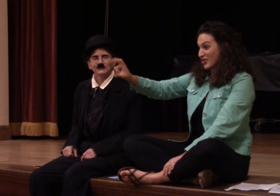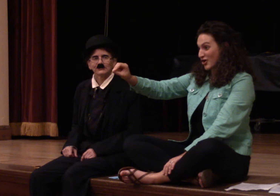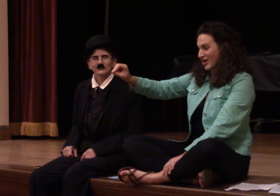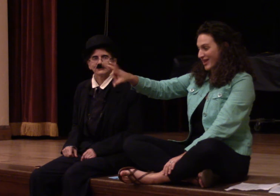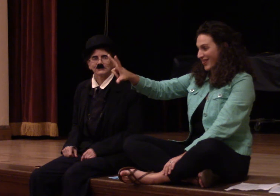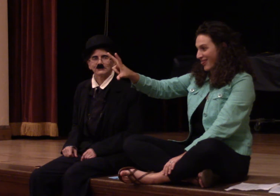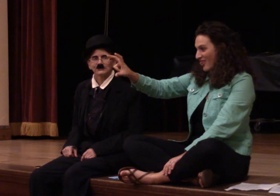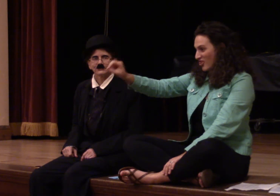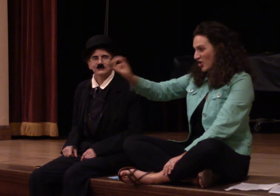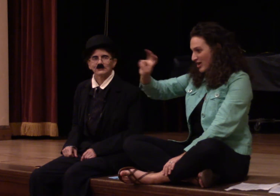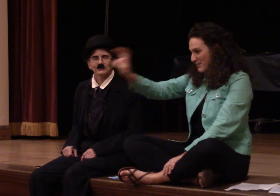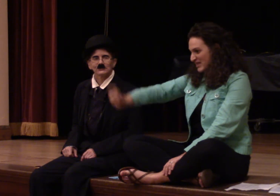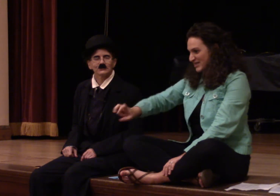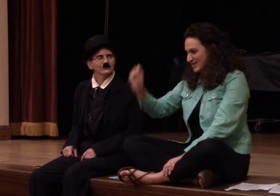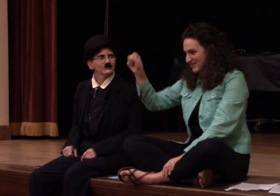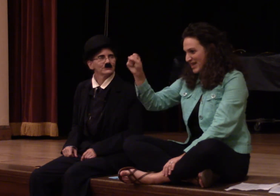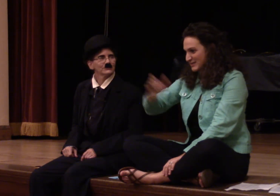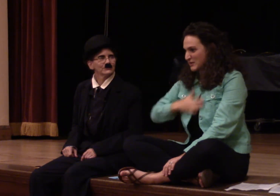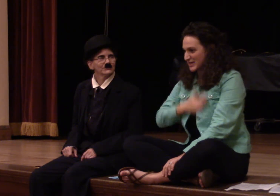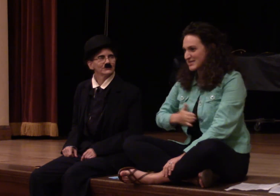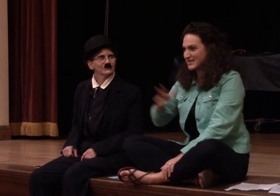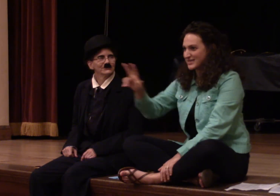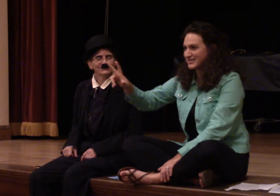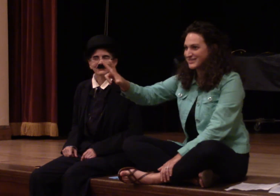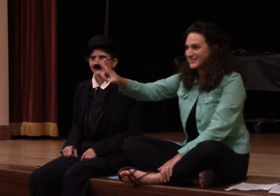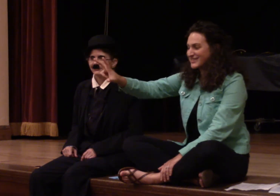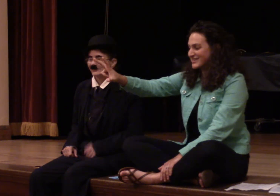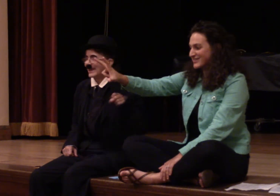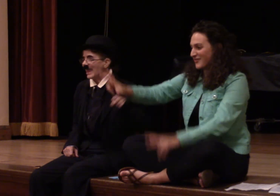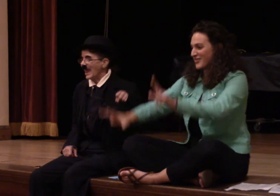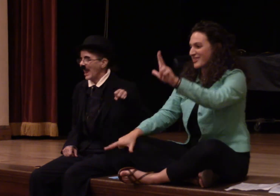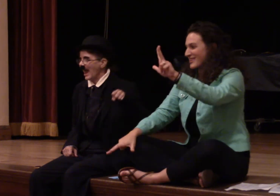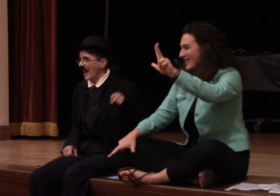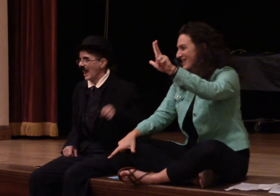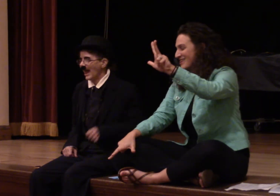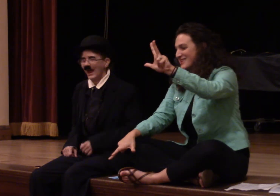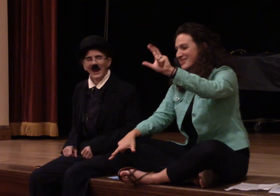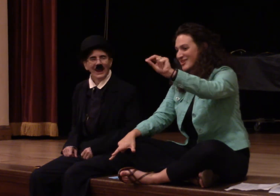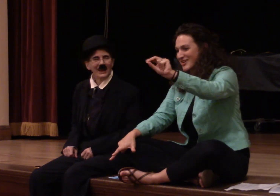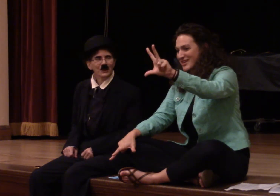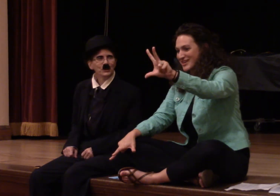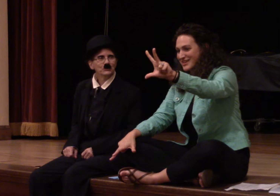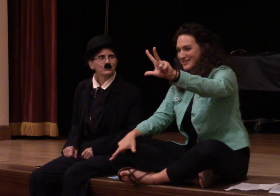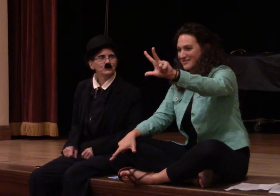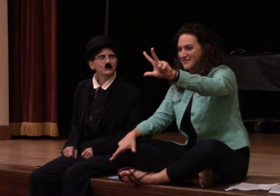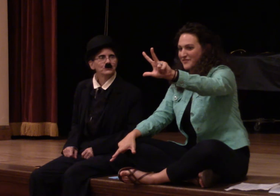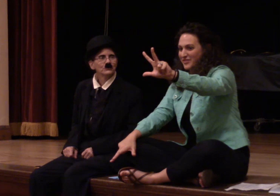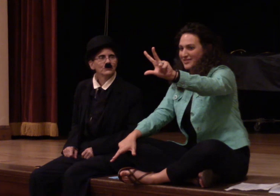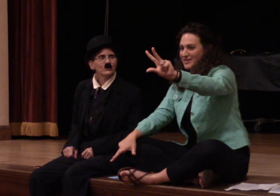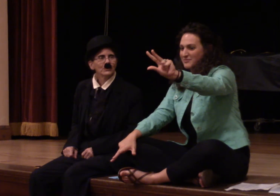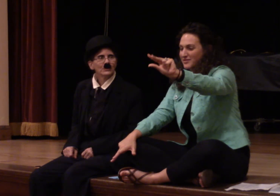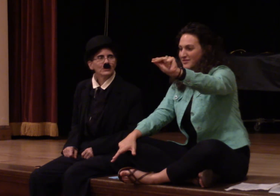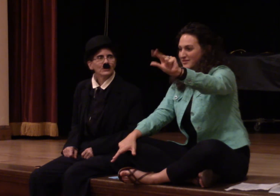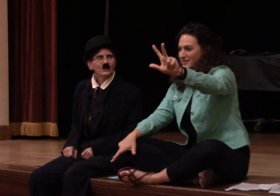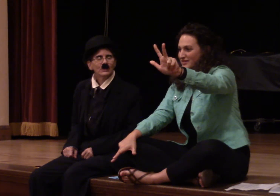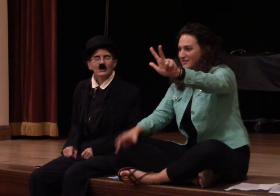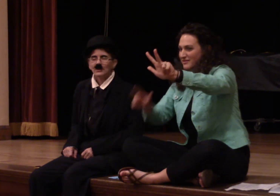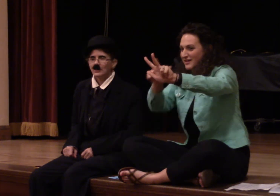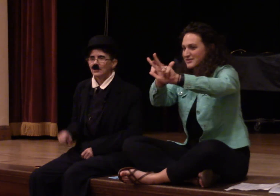30. Yes, please. So 30, keep has those